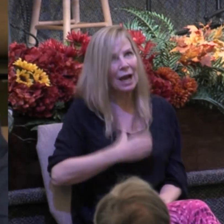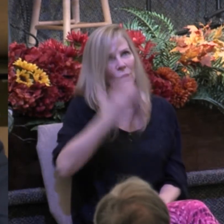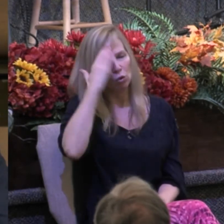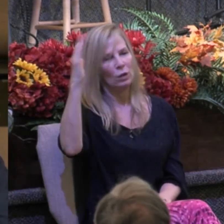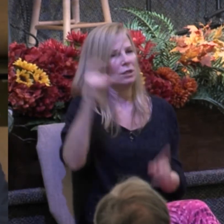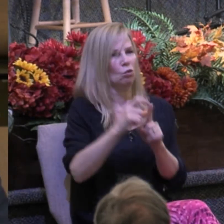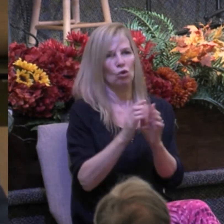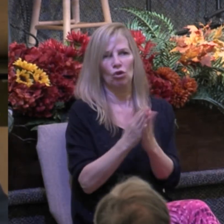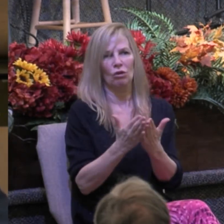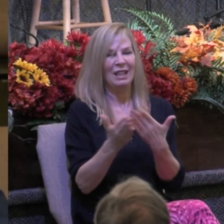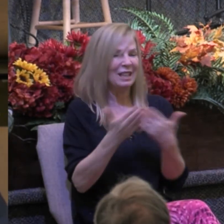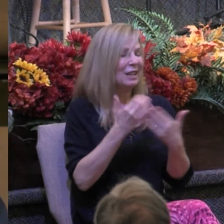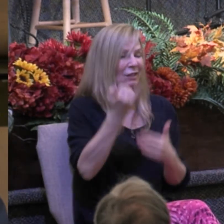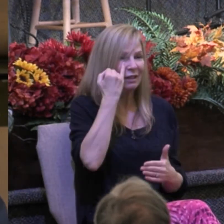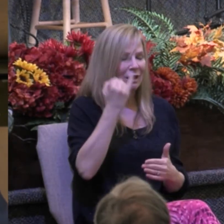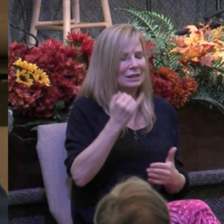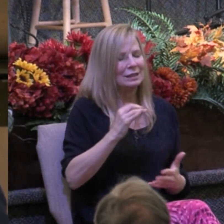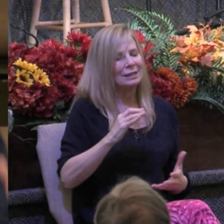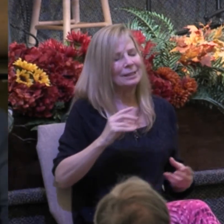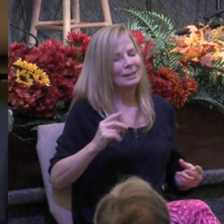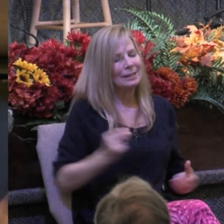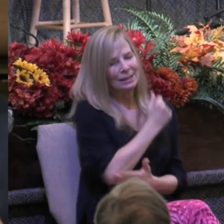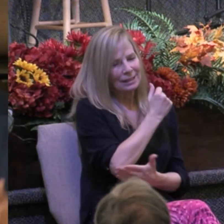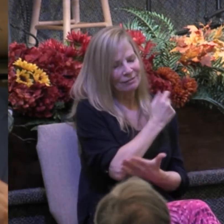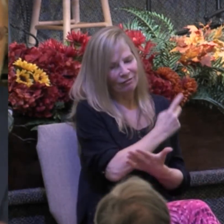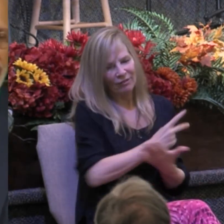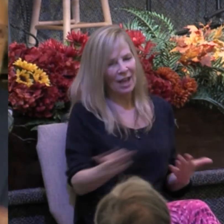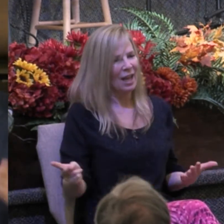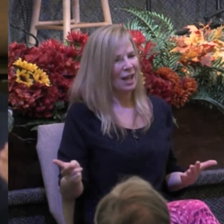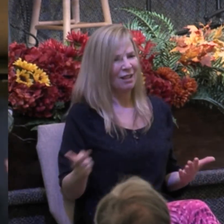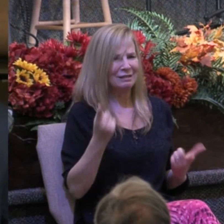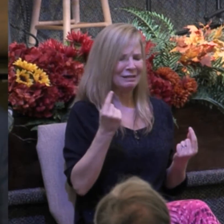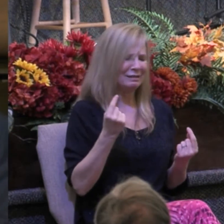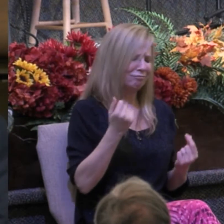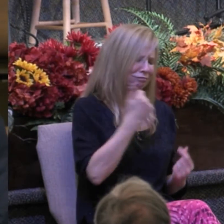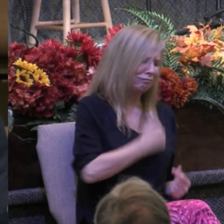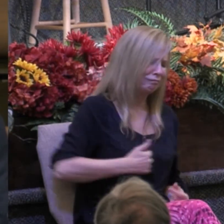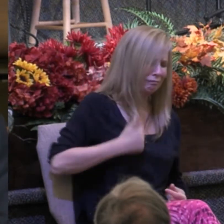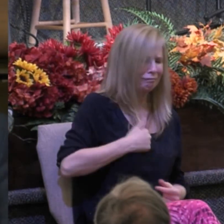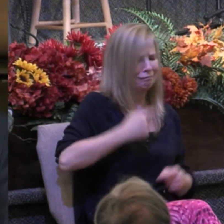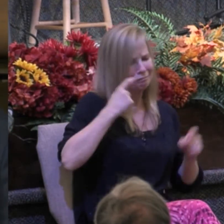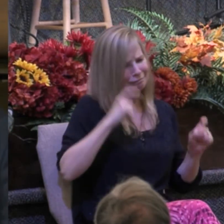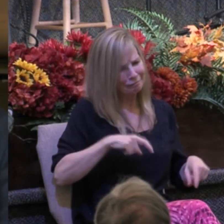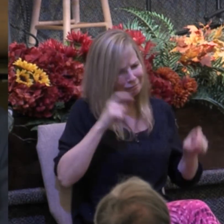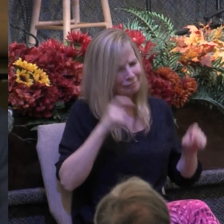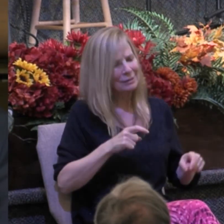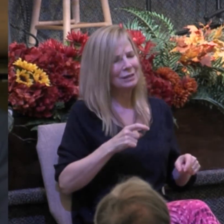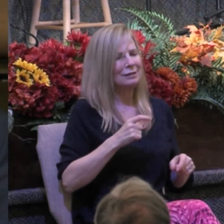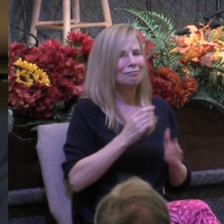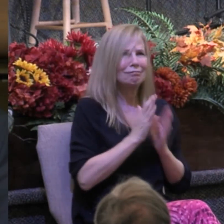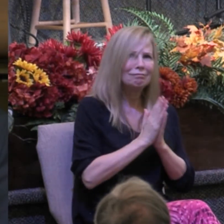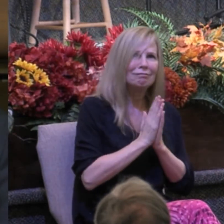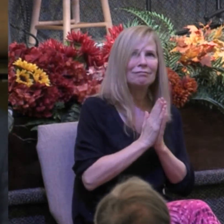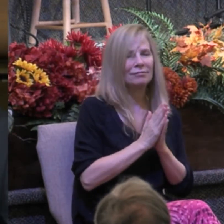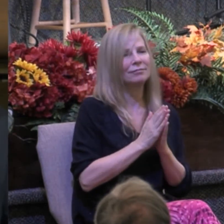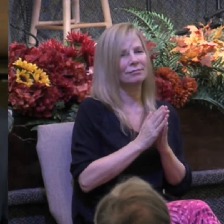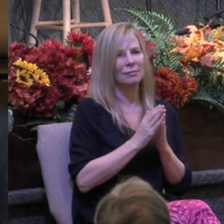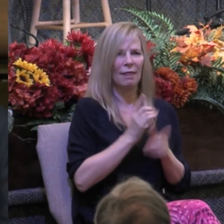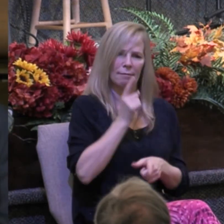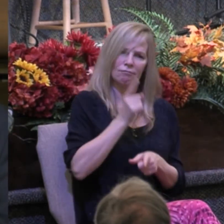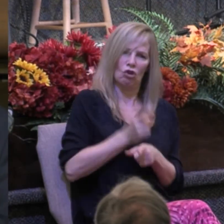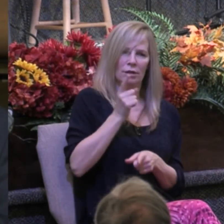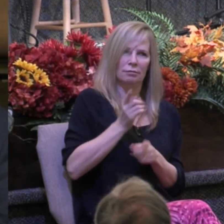did. They weep, if not outwardly, in their hearts, and they repent, and they get things right. So, if you are not a